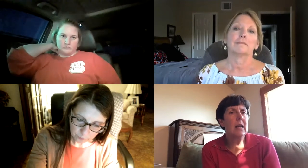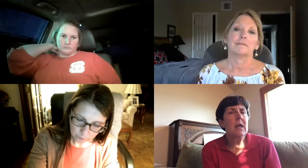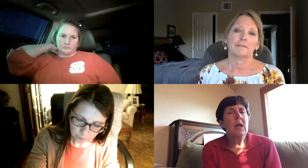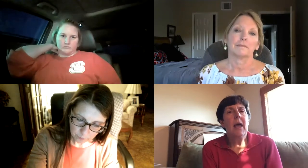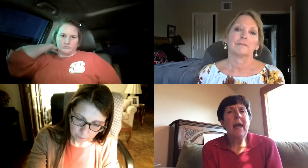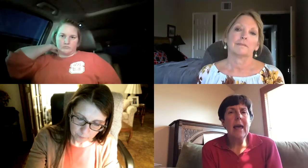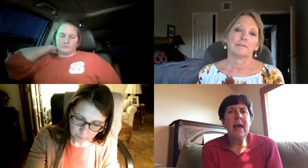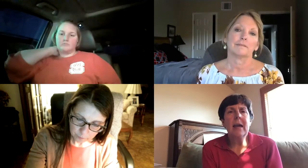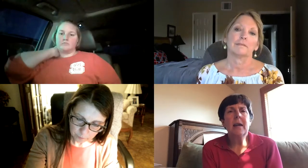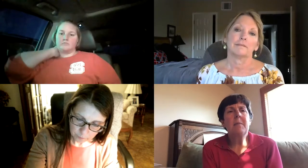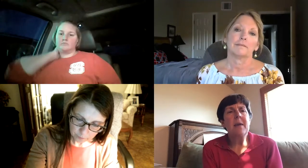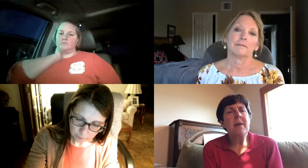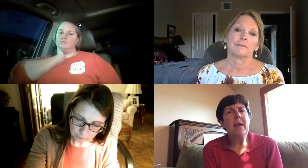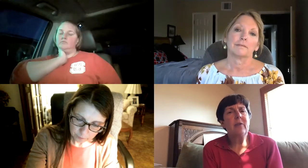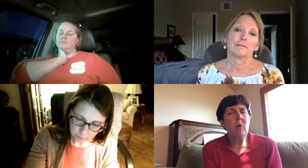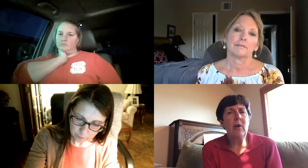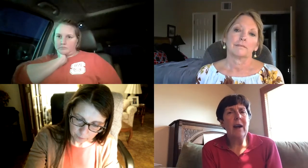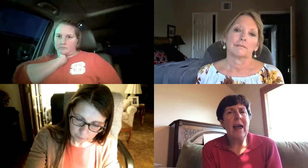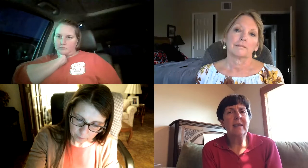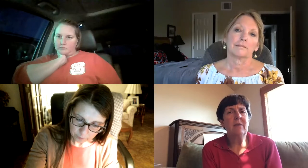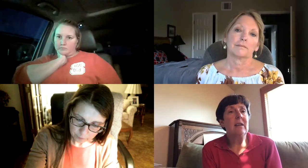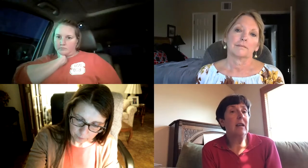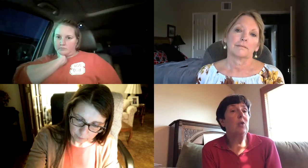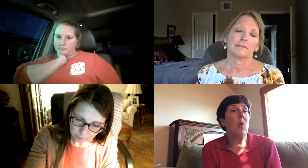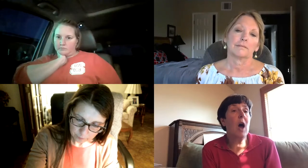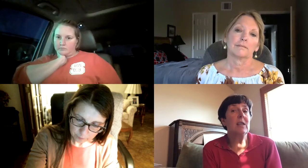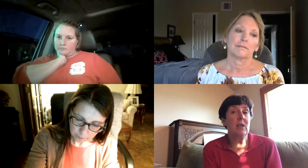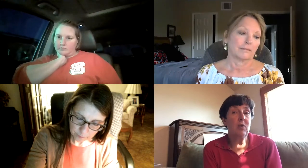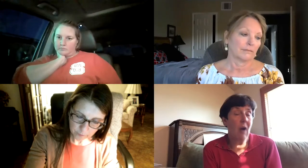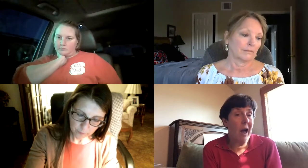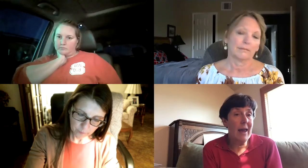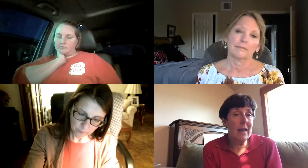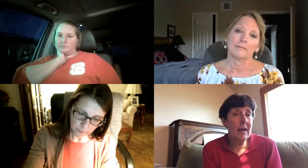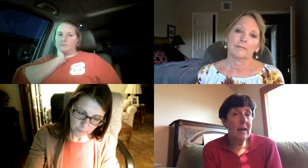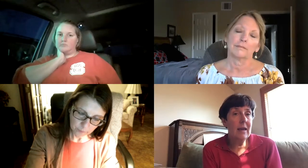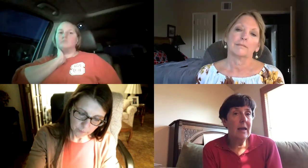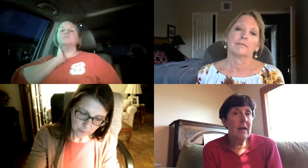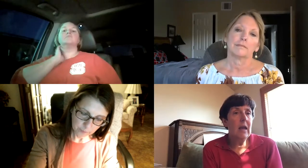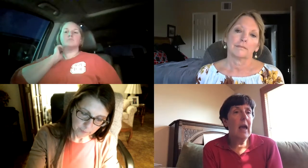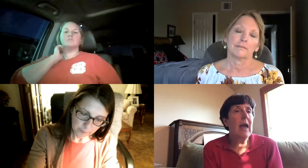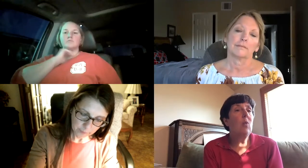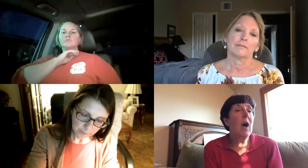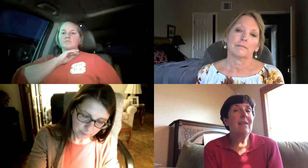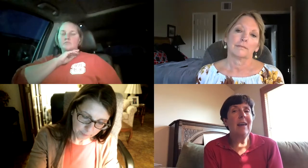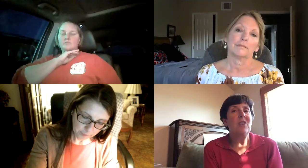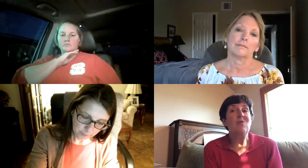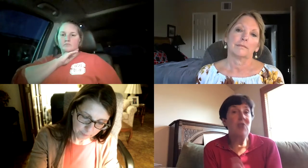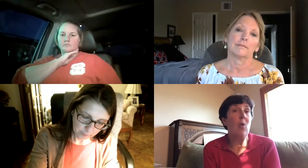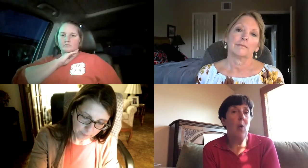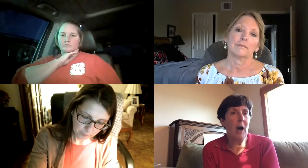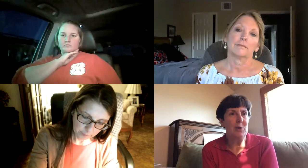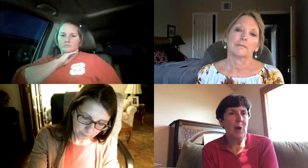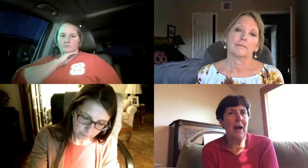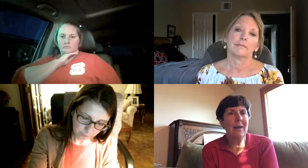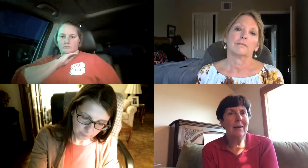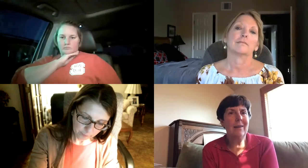that. And maybe a sport or an activity that you want to try and one that you don't